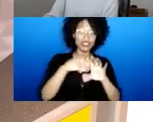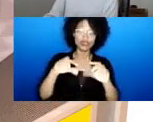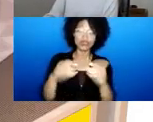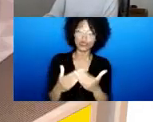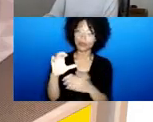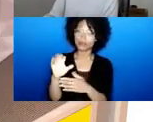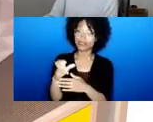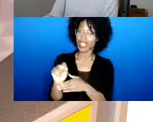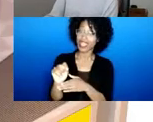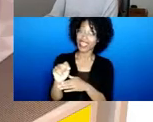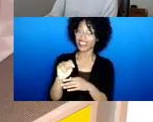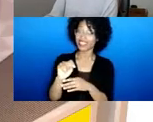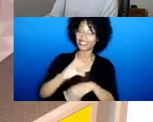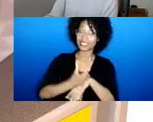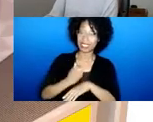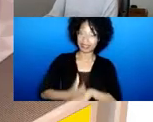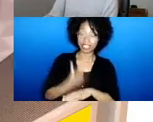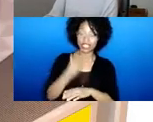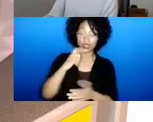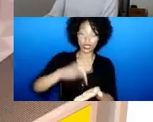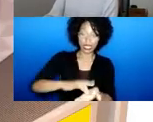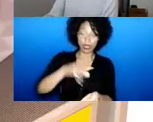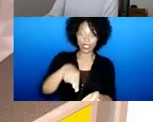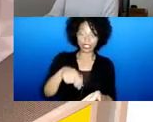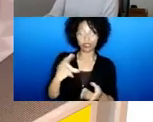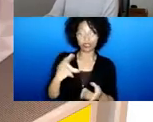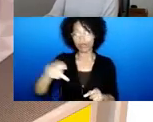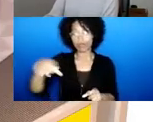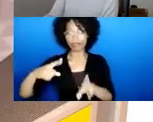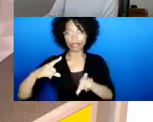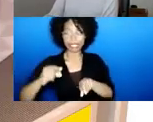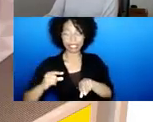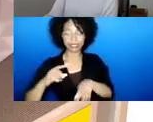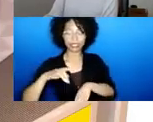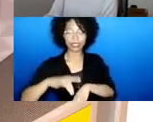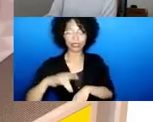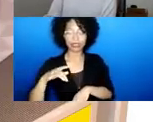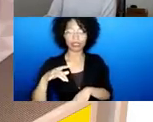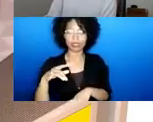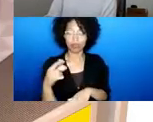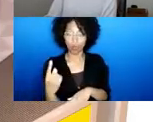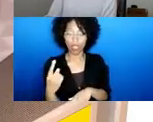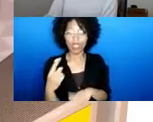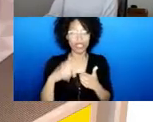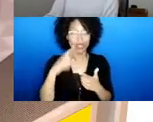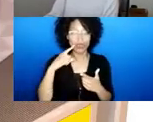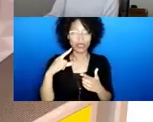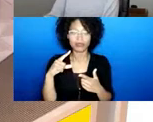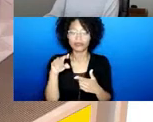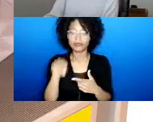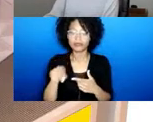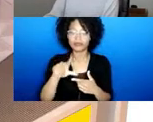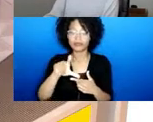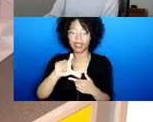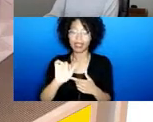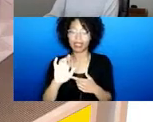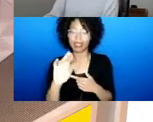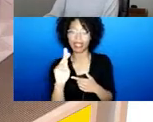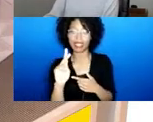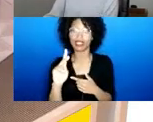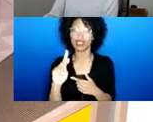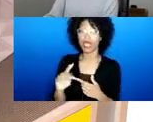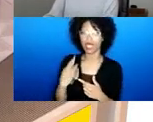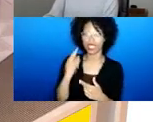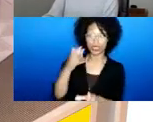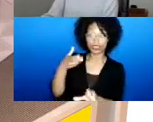one of these or another attendee clicks on one, it will generate a link that says click here to join the